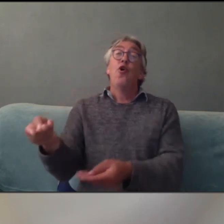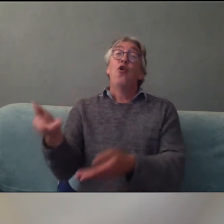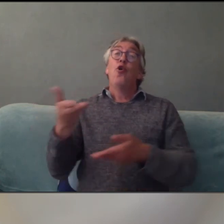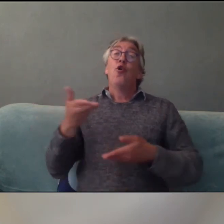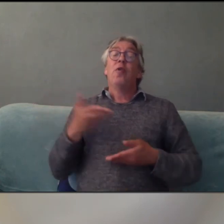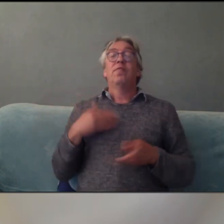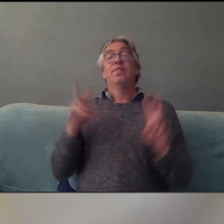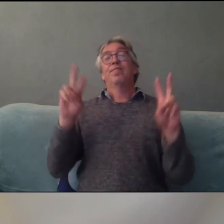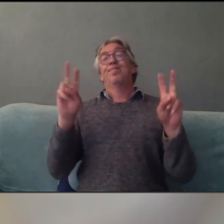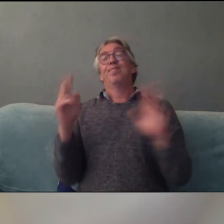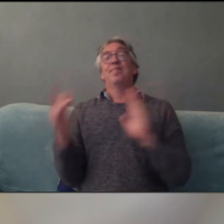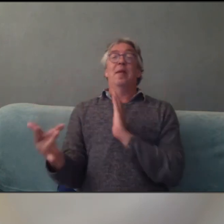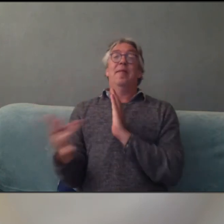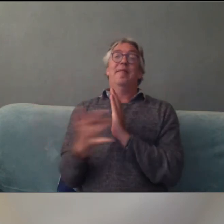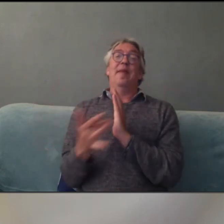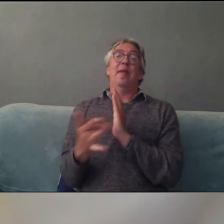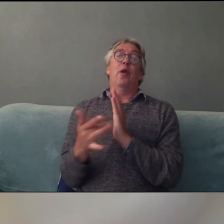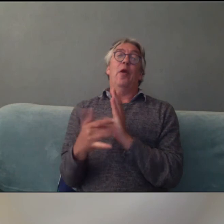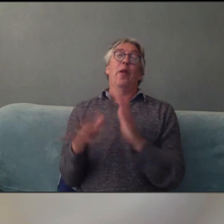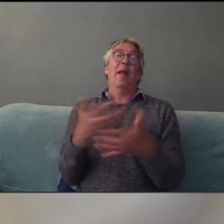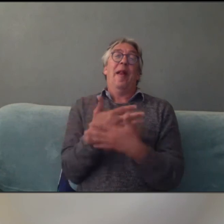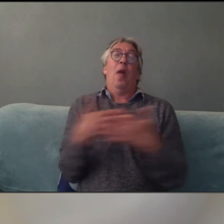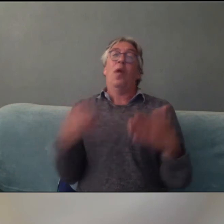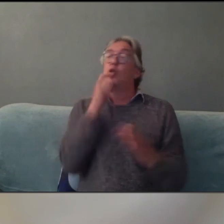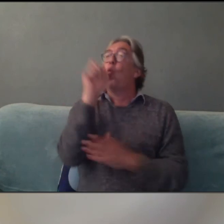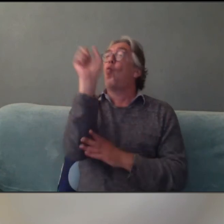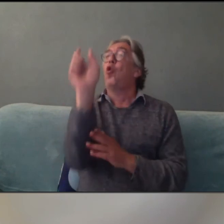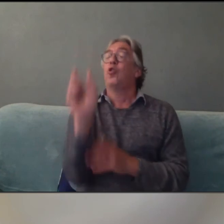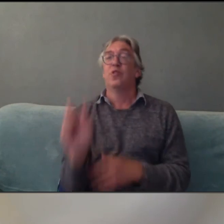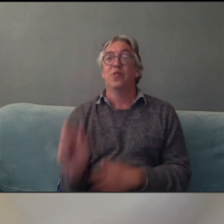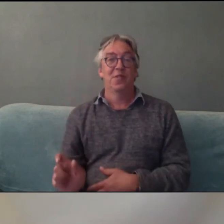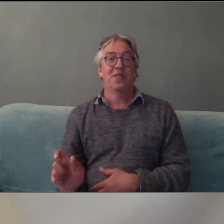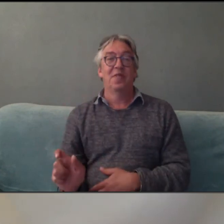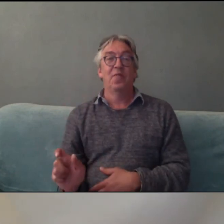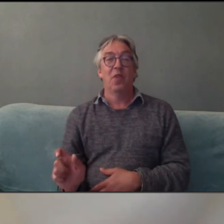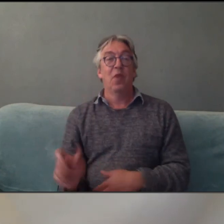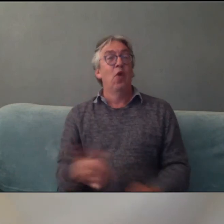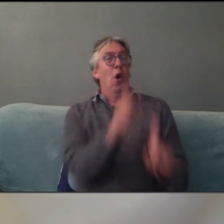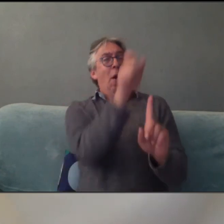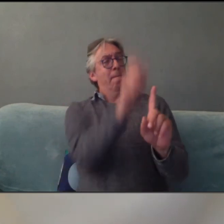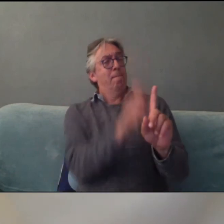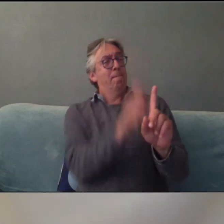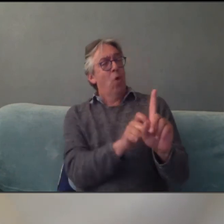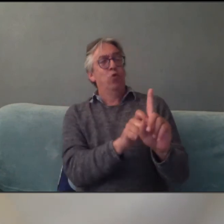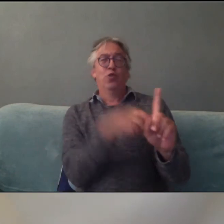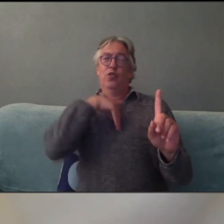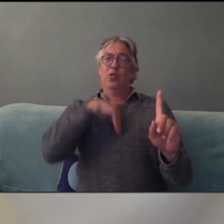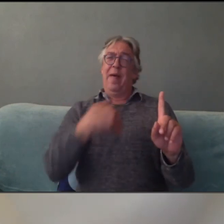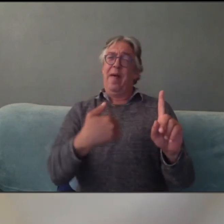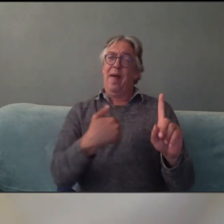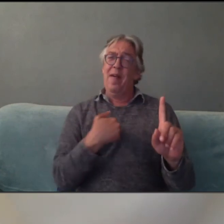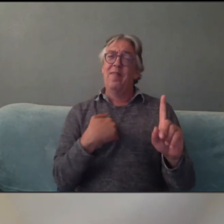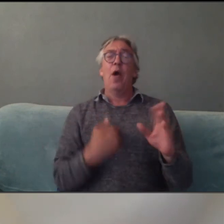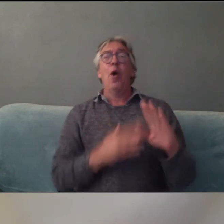language to describe characteristics of persons, characteristics of environments, barriers, transport,